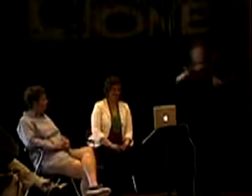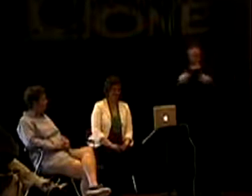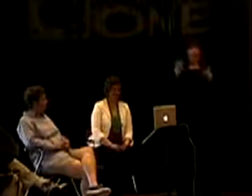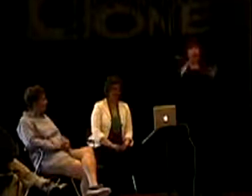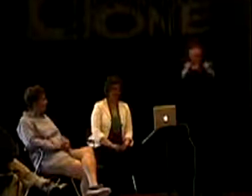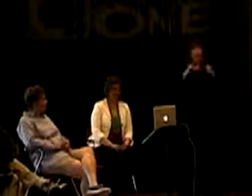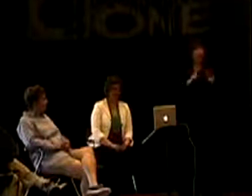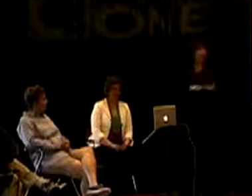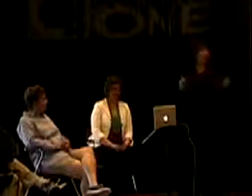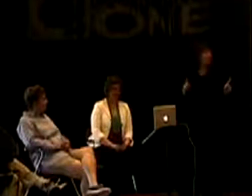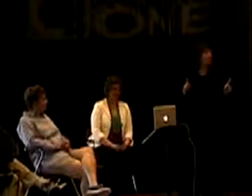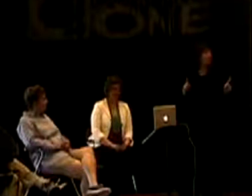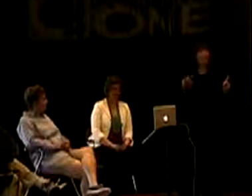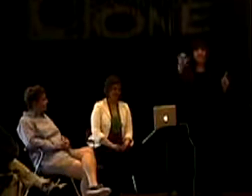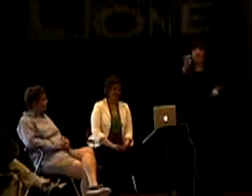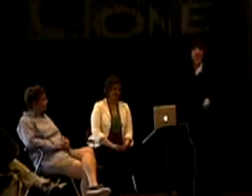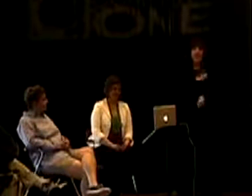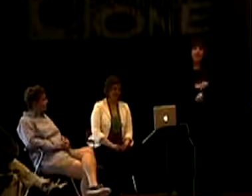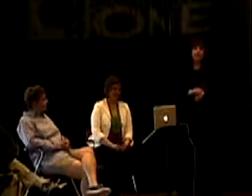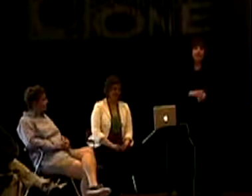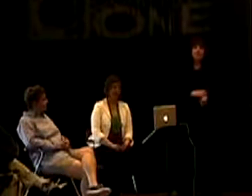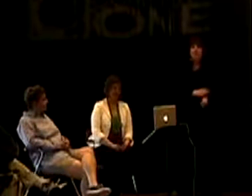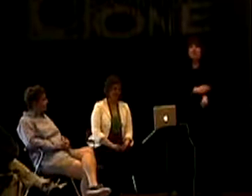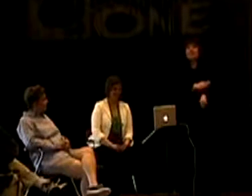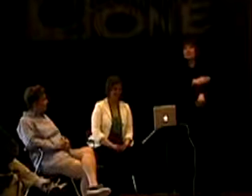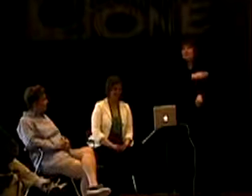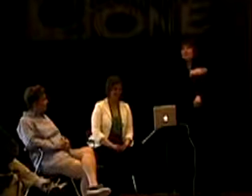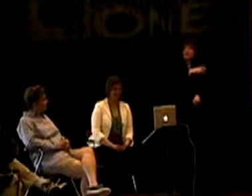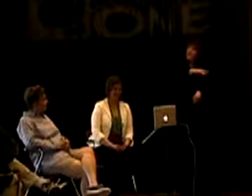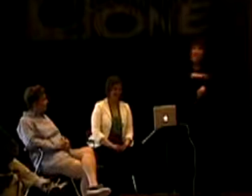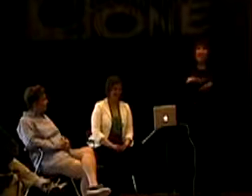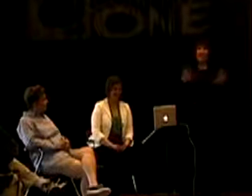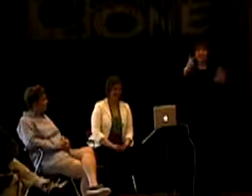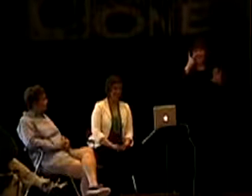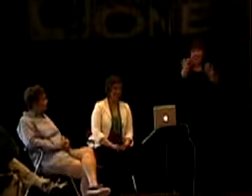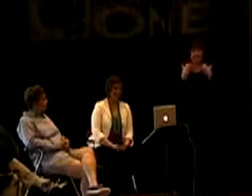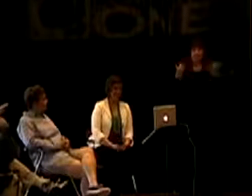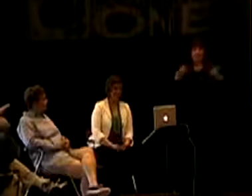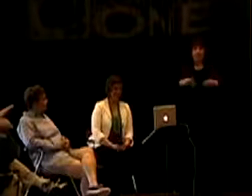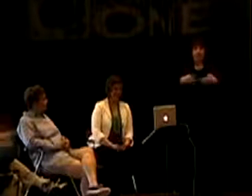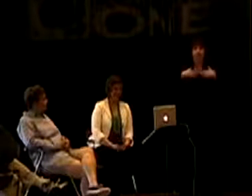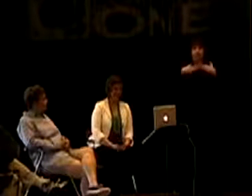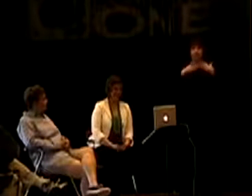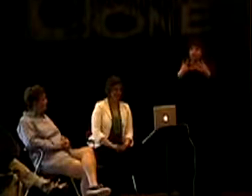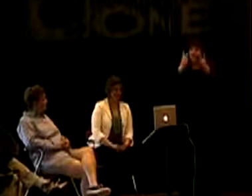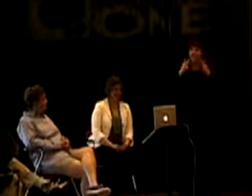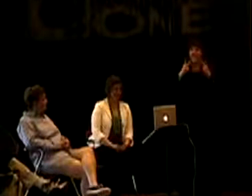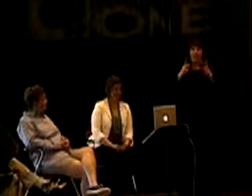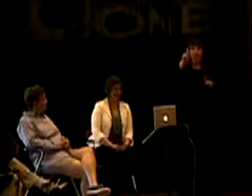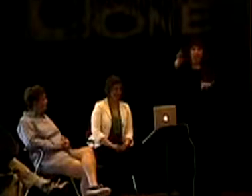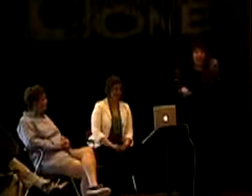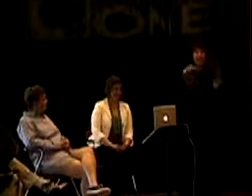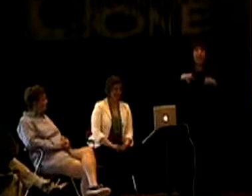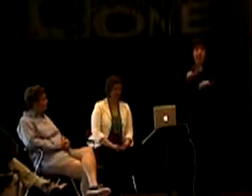there's something about that energy, that vibe that you send off when you're sitting in a house full of people, you know, when there's humans up there on the